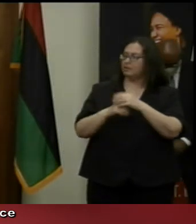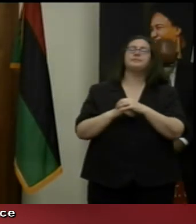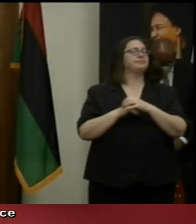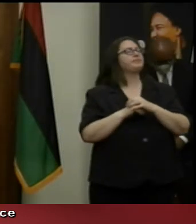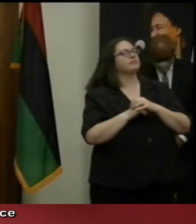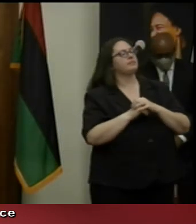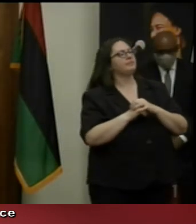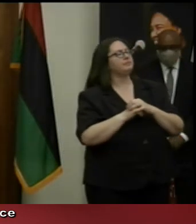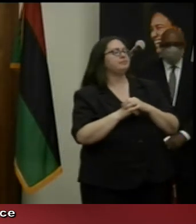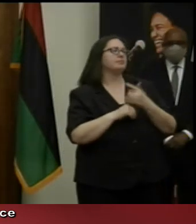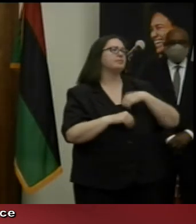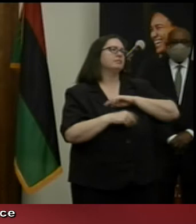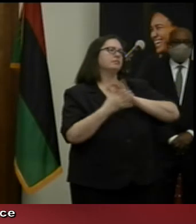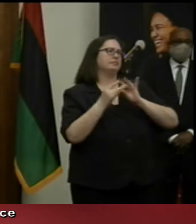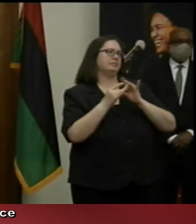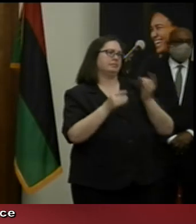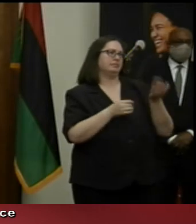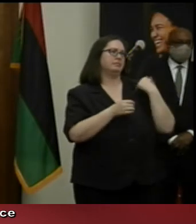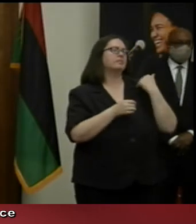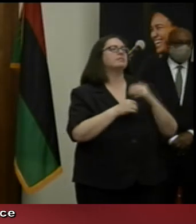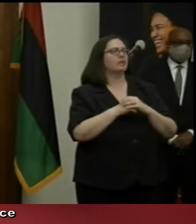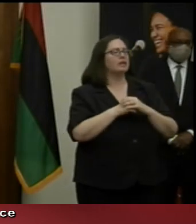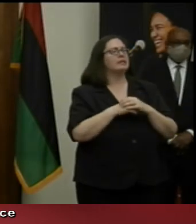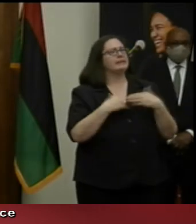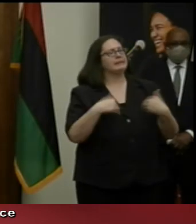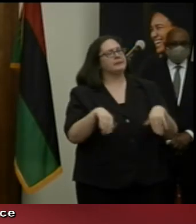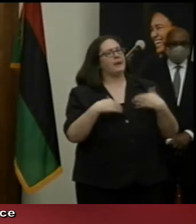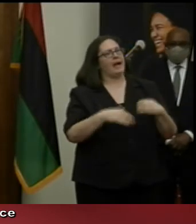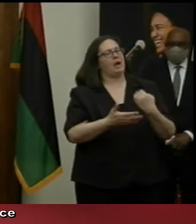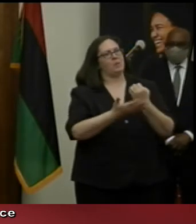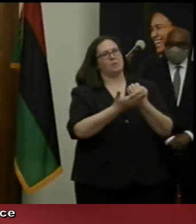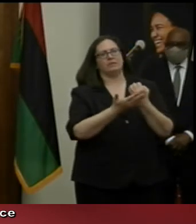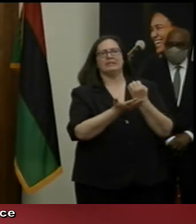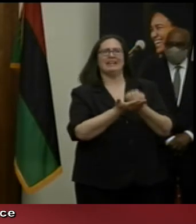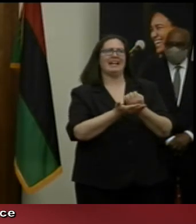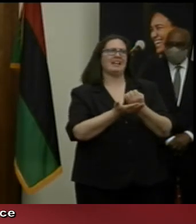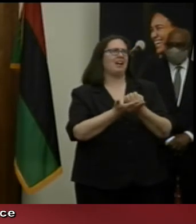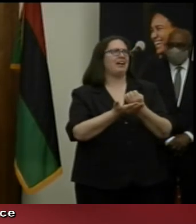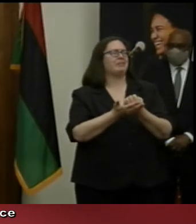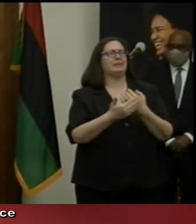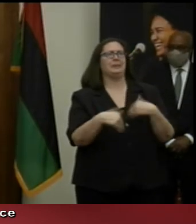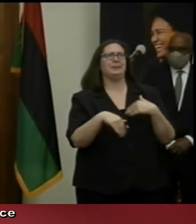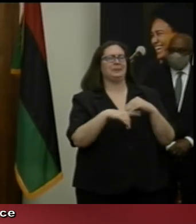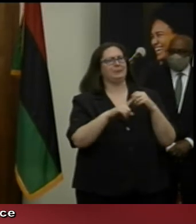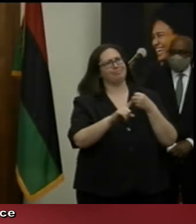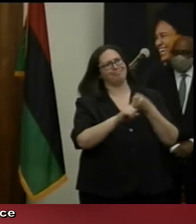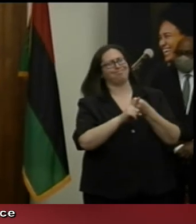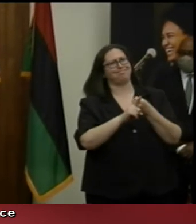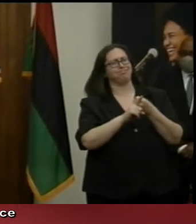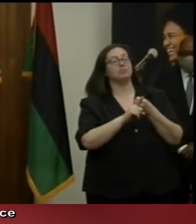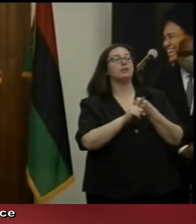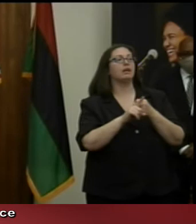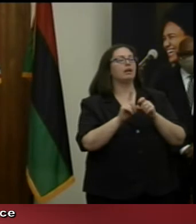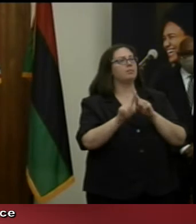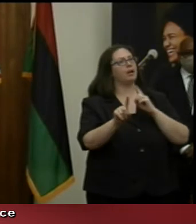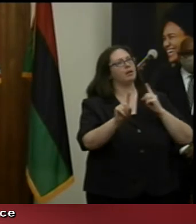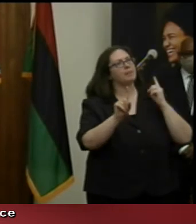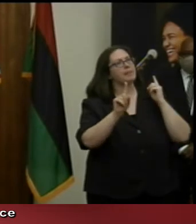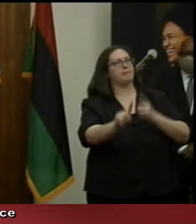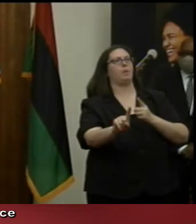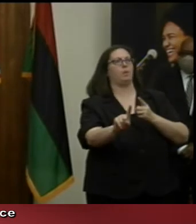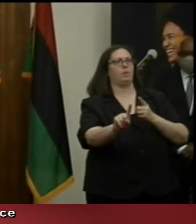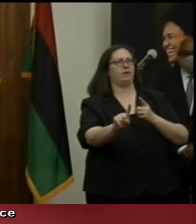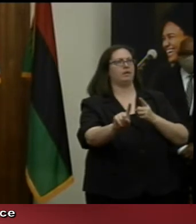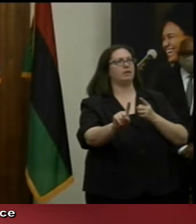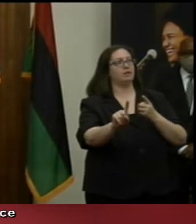So as we said before, we understand that this has a significant economic impact. However, at the heart of what we're doing, our